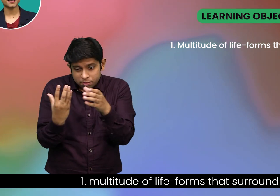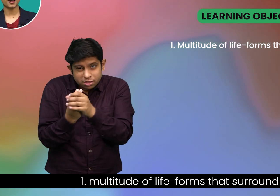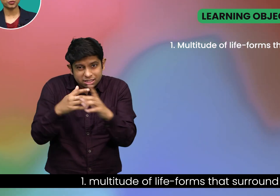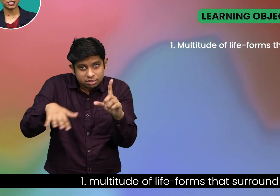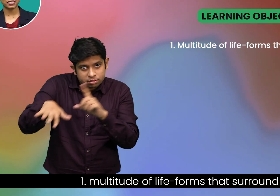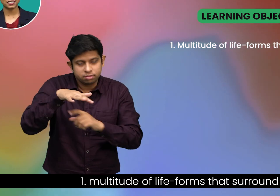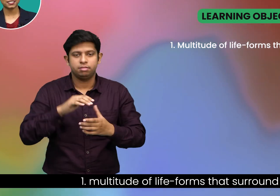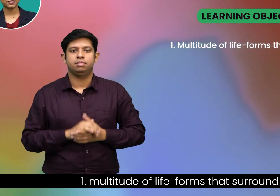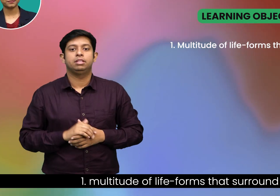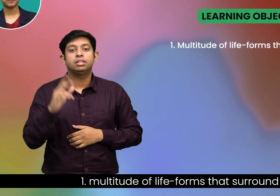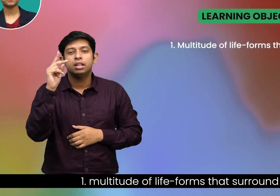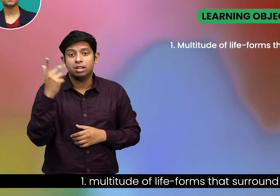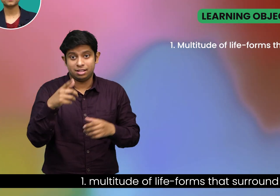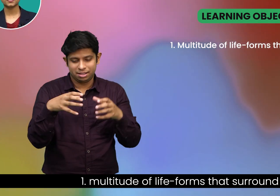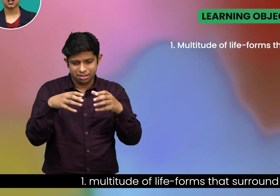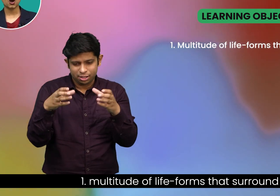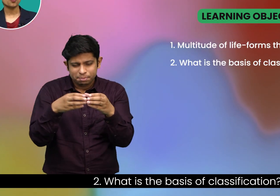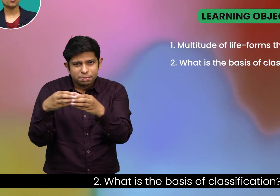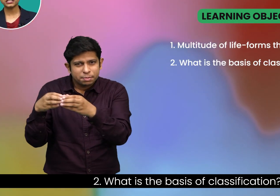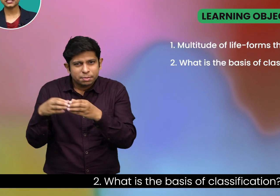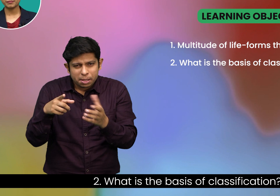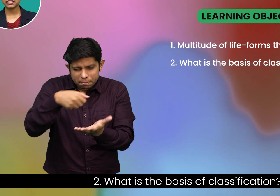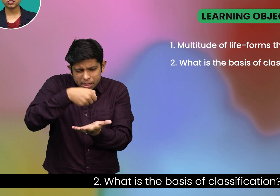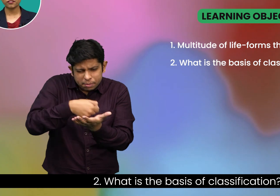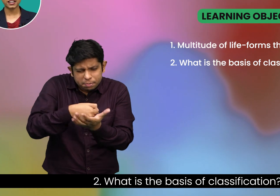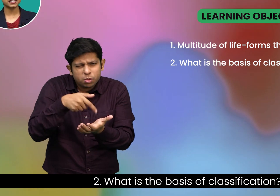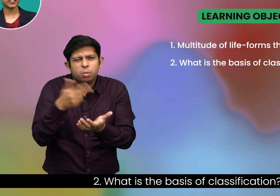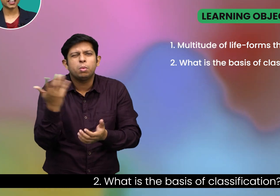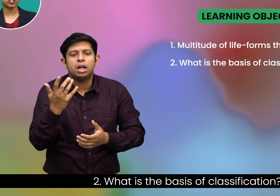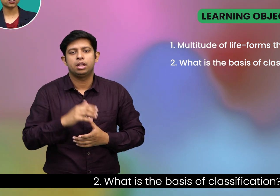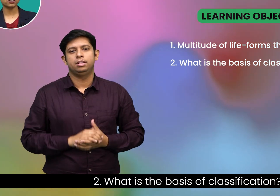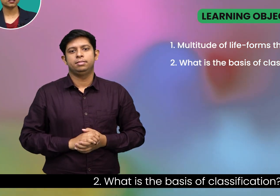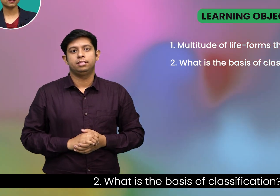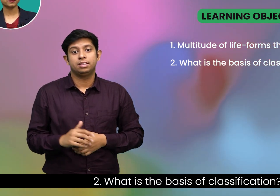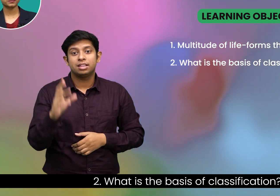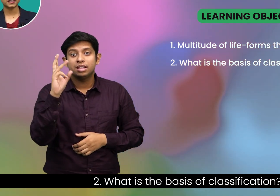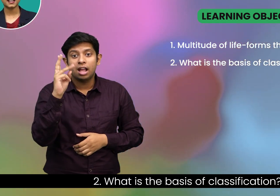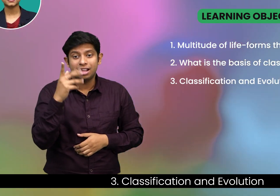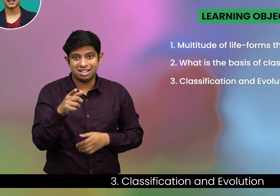that surround us. What is the basis of classification?